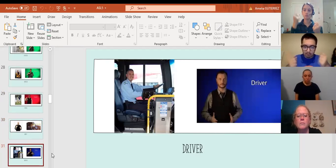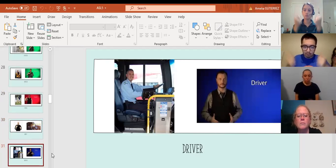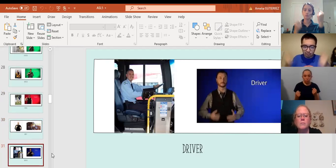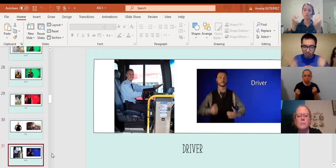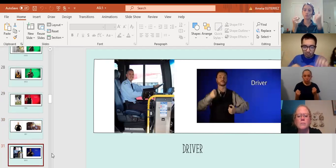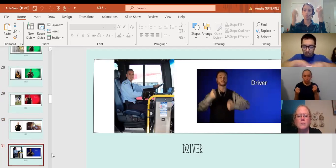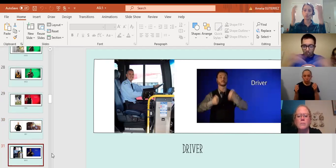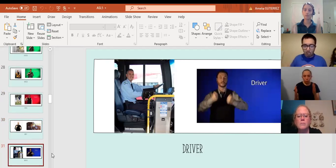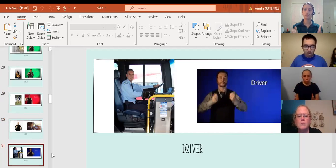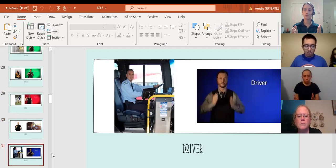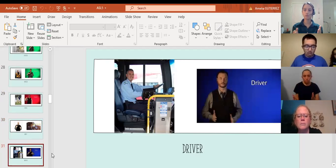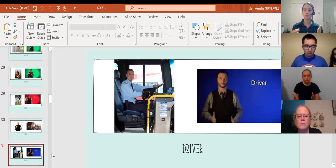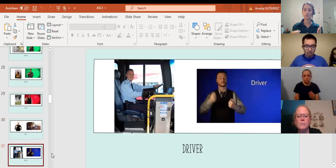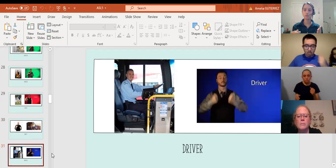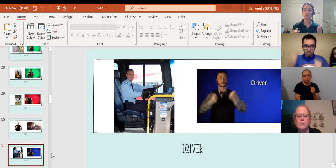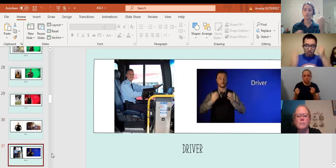Driver.